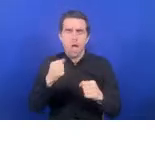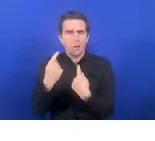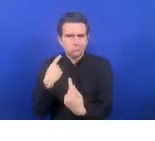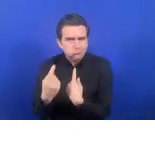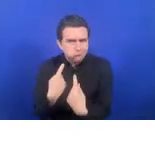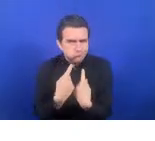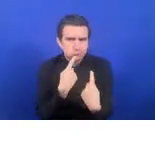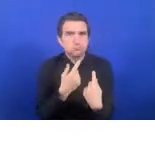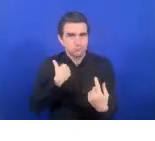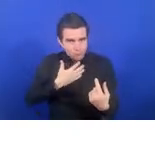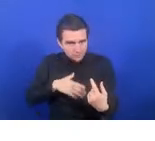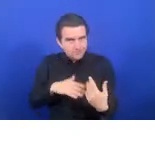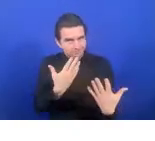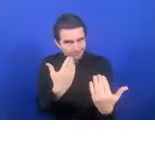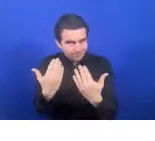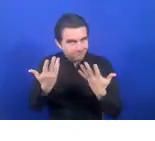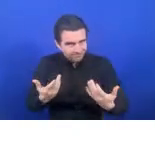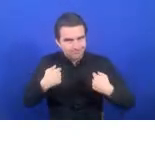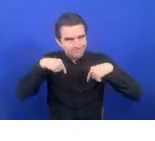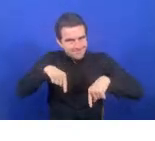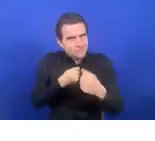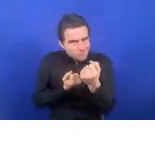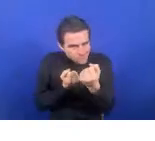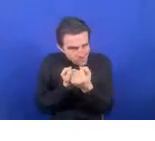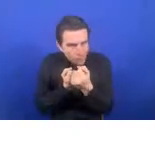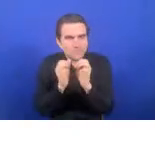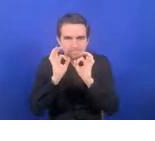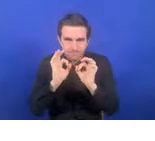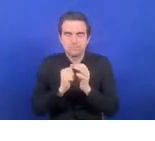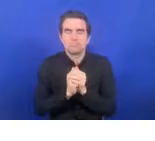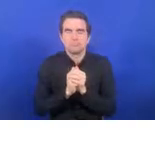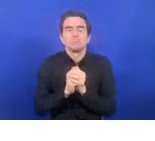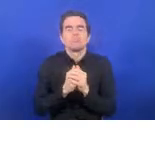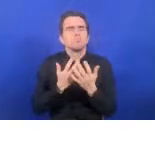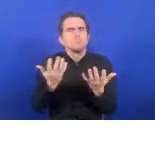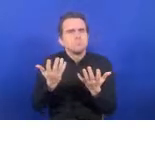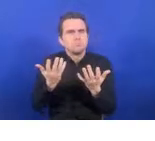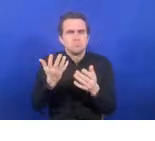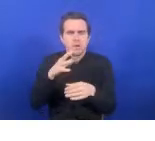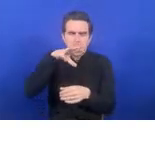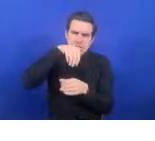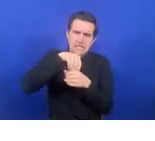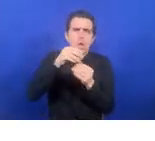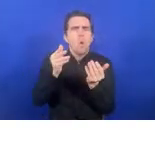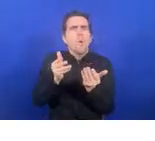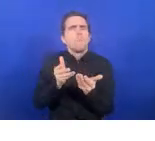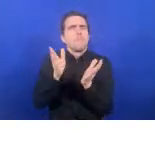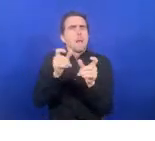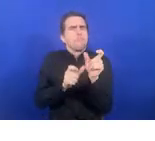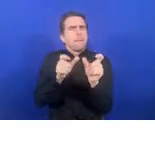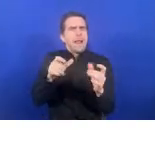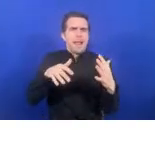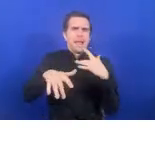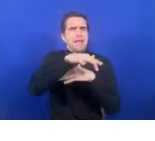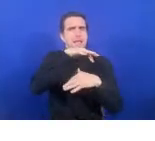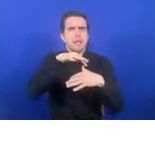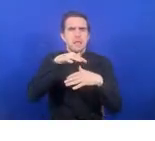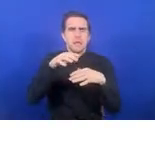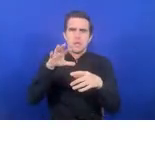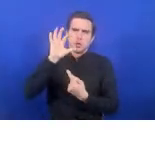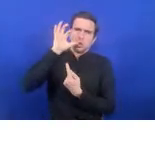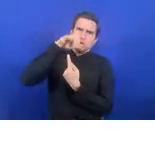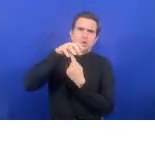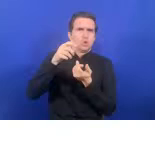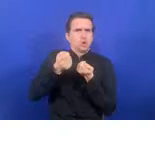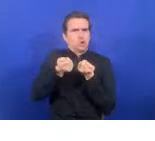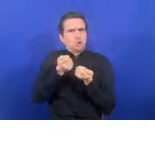any focal point, for example, for gender equality? This is something that we can do, a simple action. Is